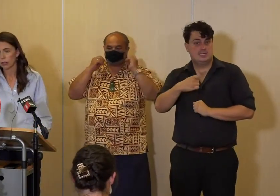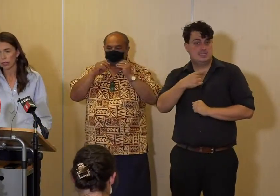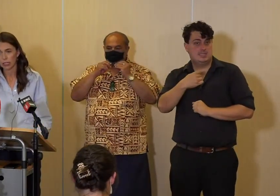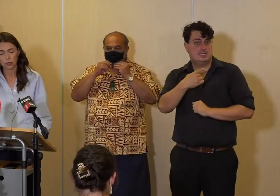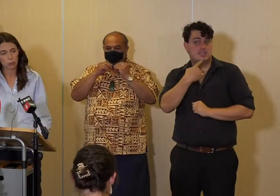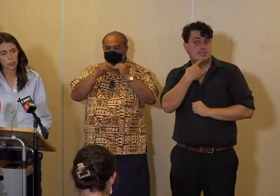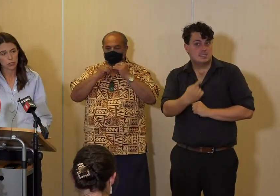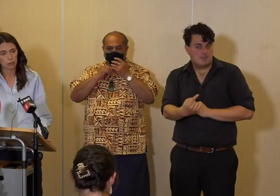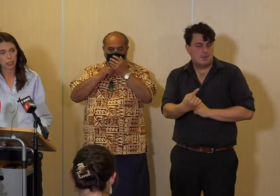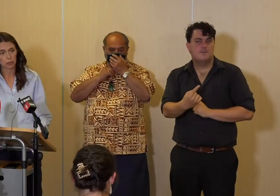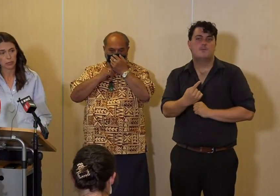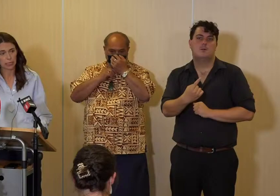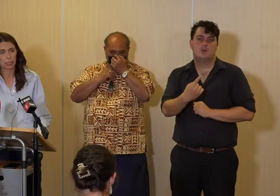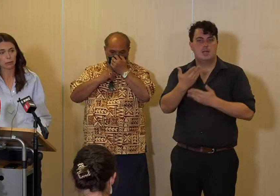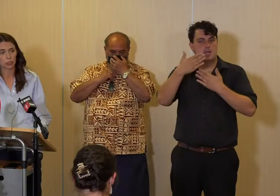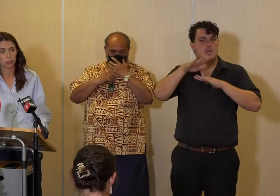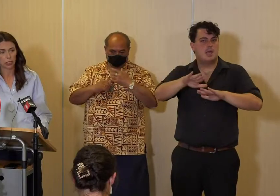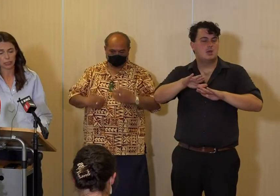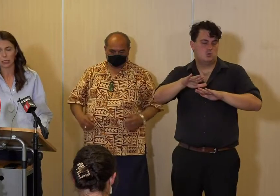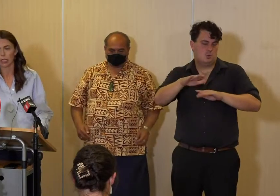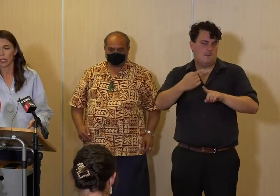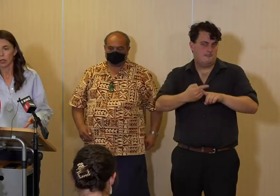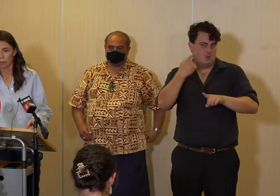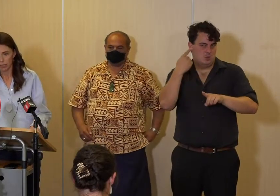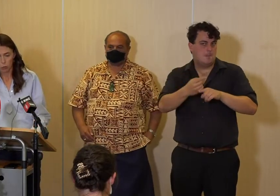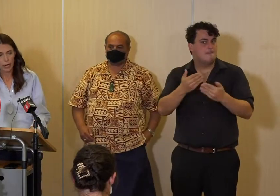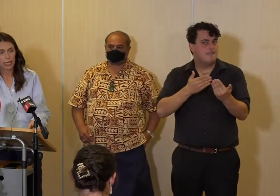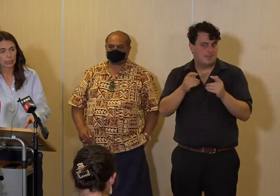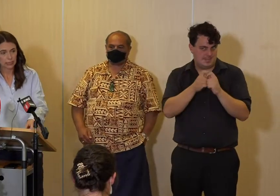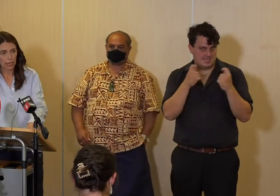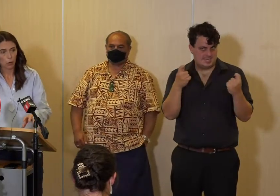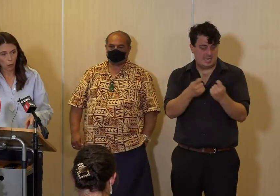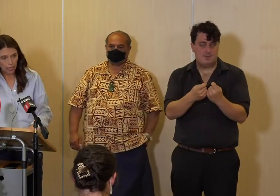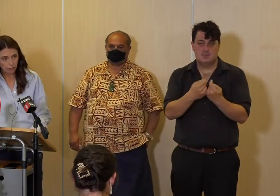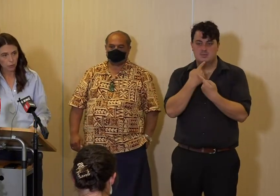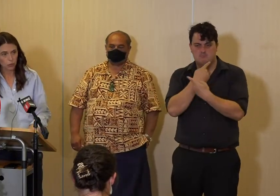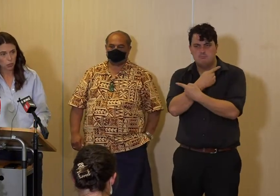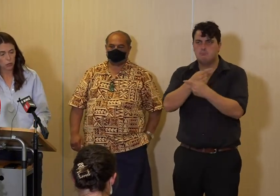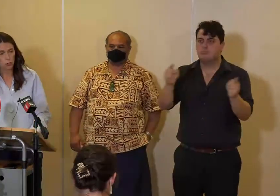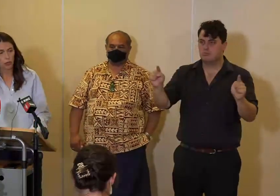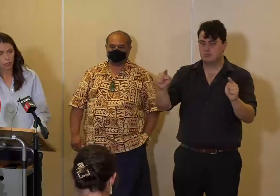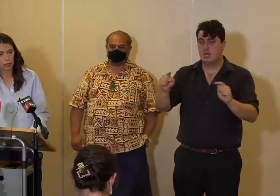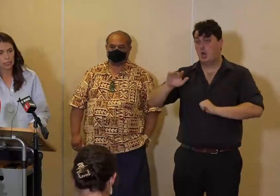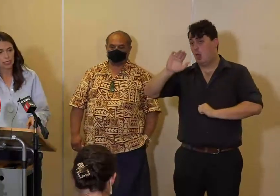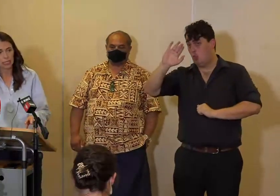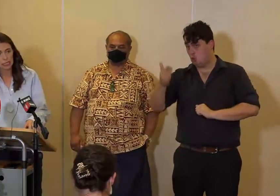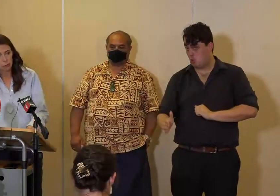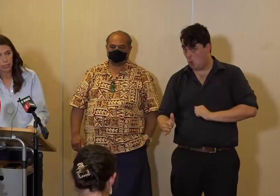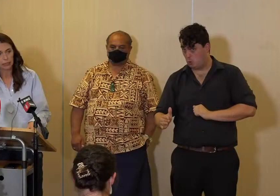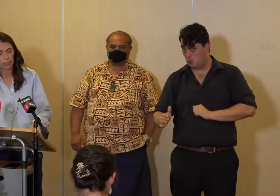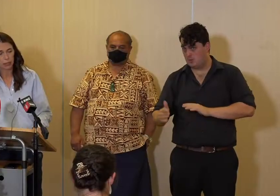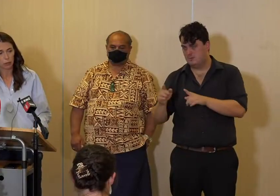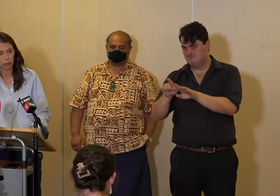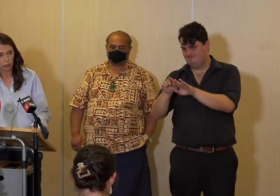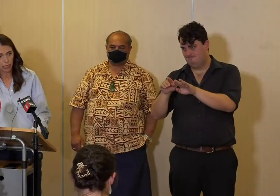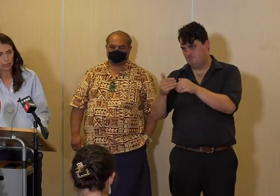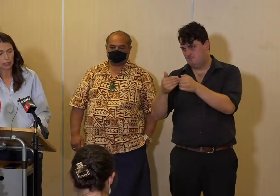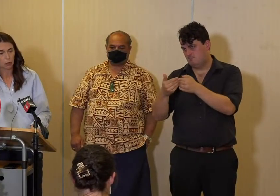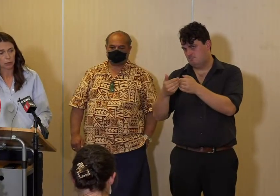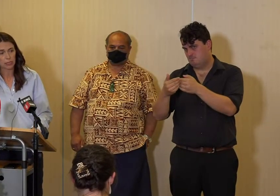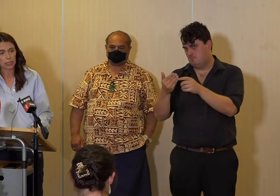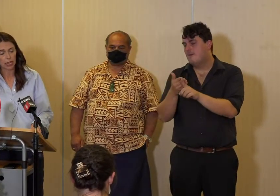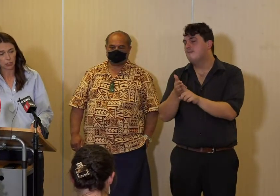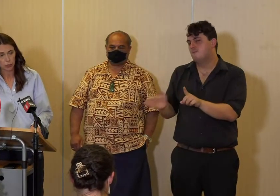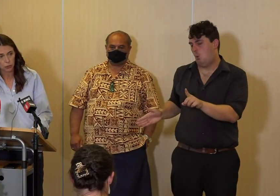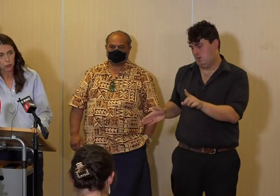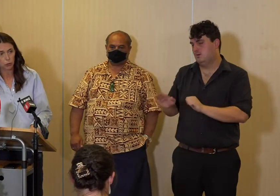by our National Emergency Management team to just be aware, stay away from those coastal areas, expect that it would be likely